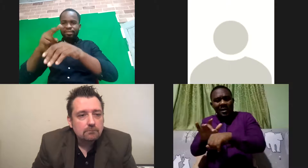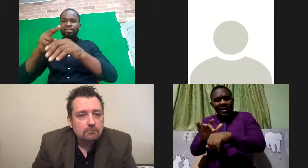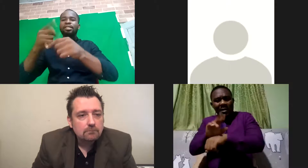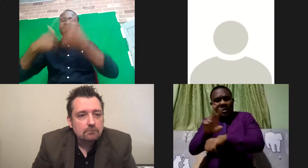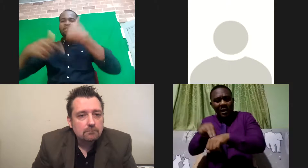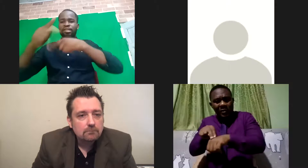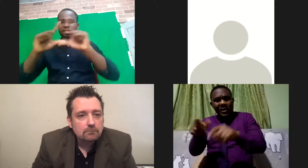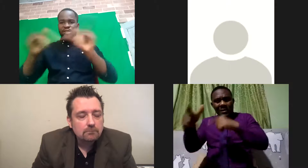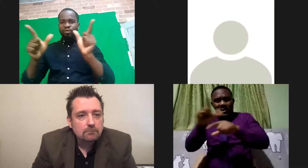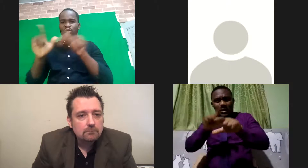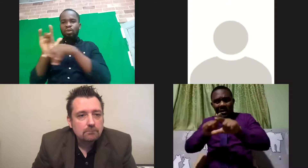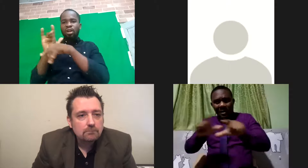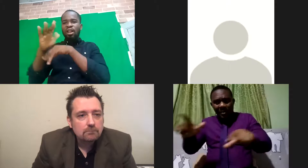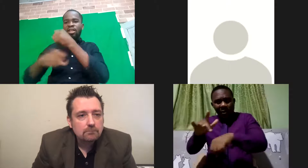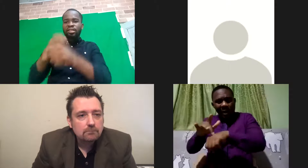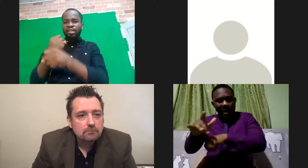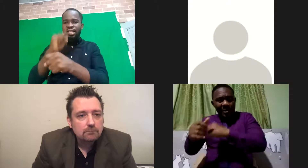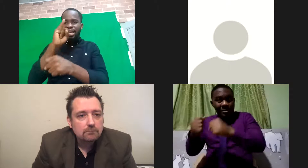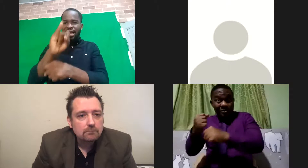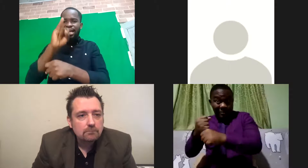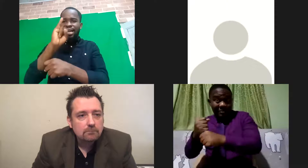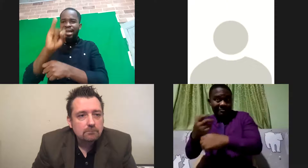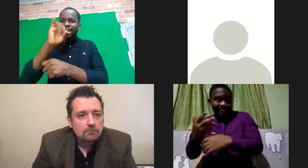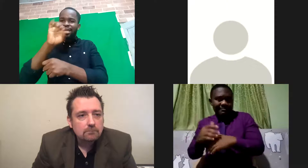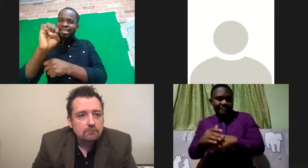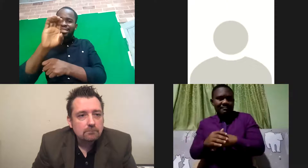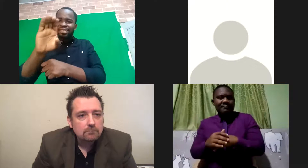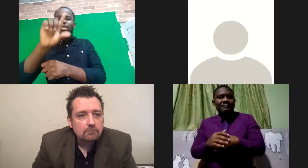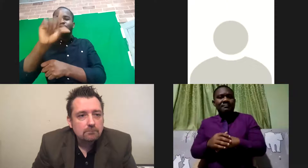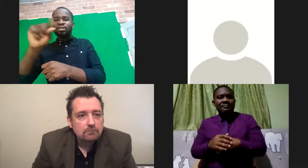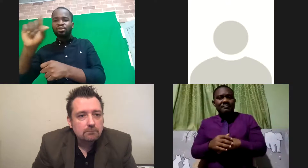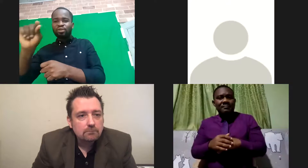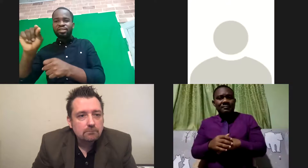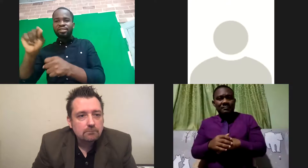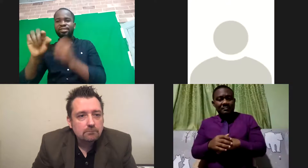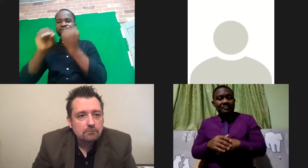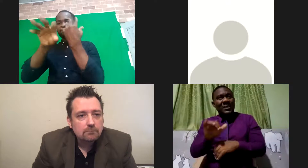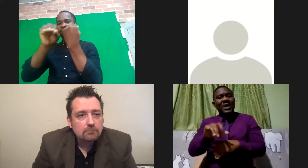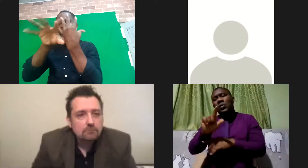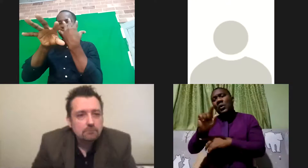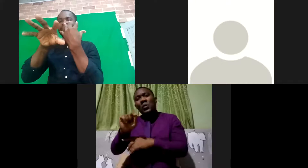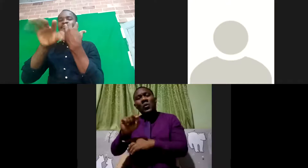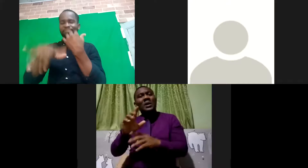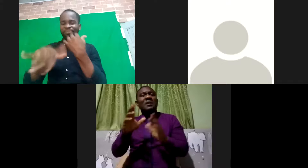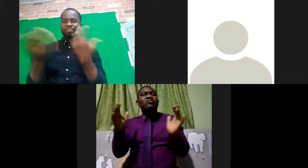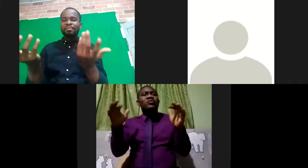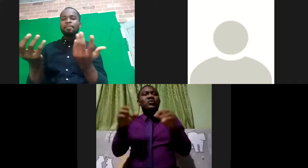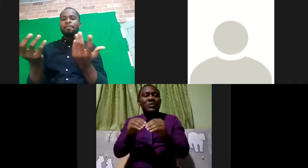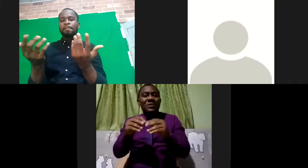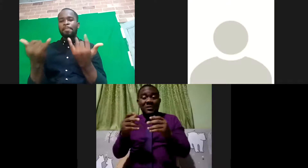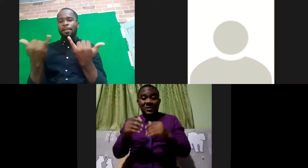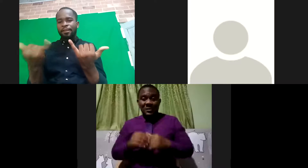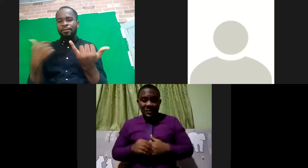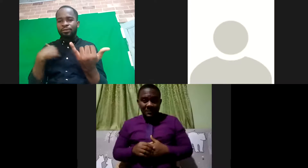is IIEC EF 2020, the virtual edition. And on that note,